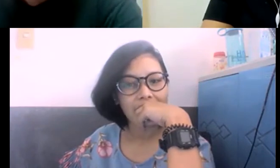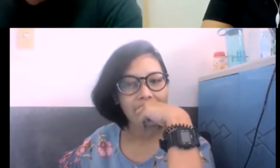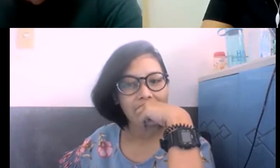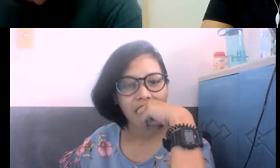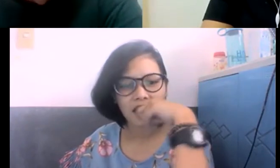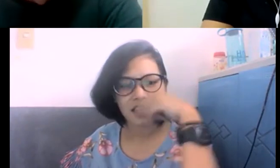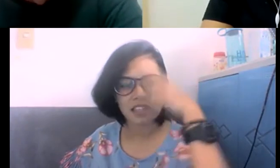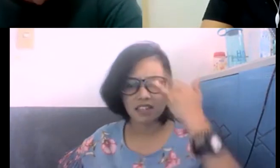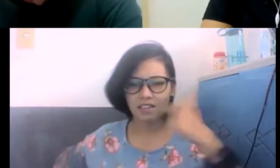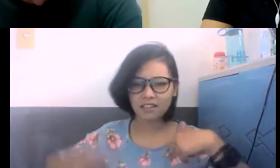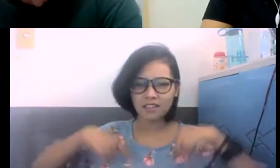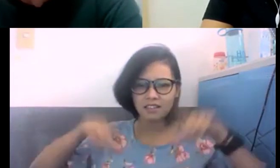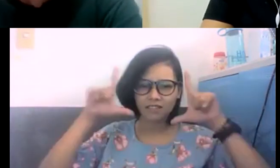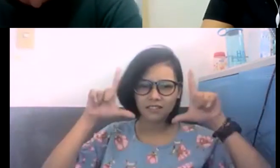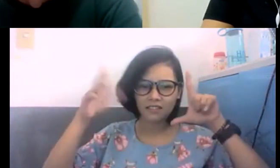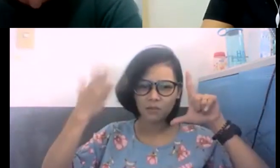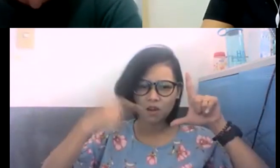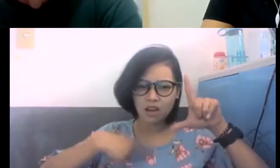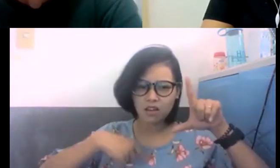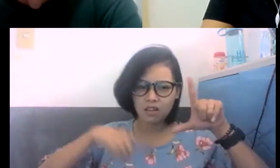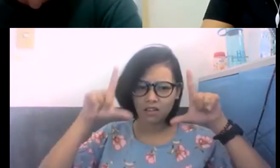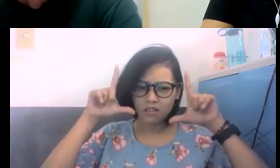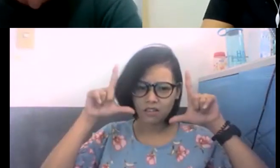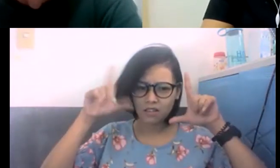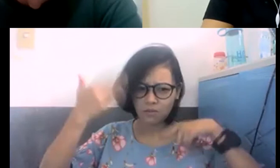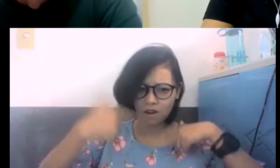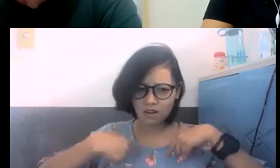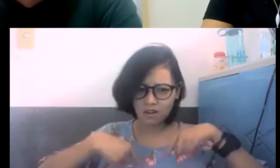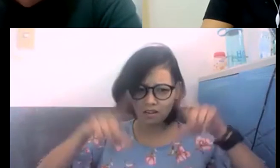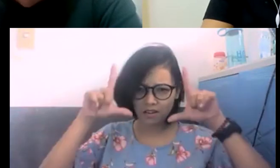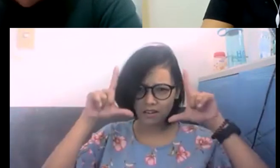So Peebs or Nat, can you put up your screen? Jasmine saying.